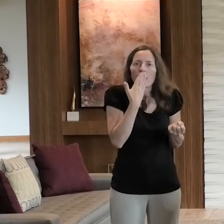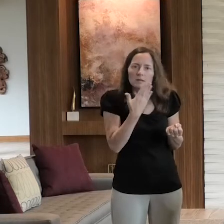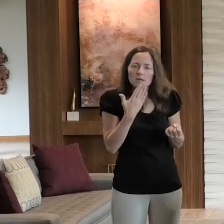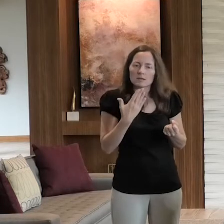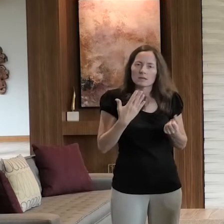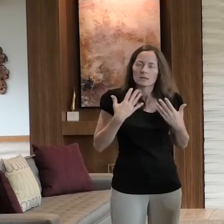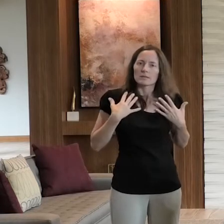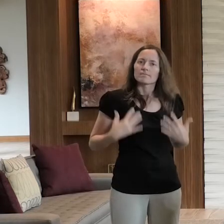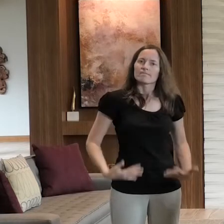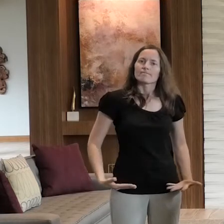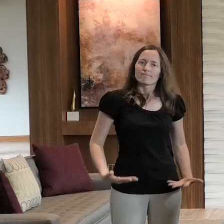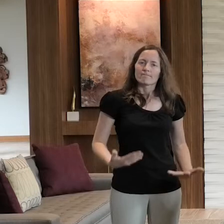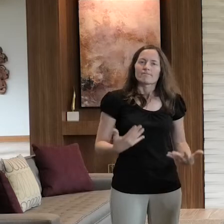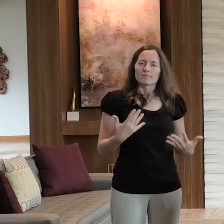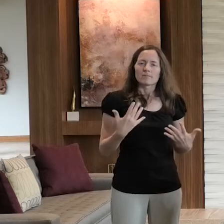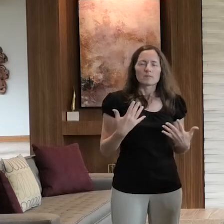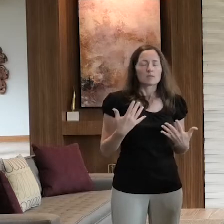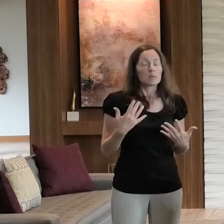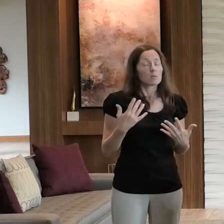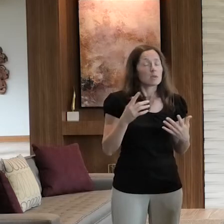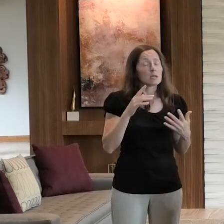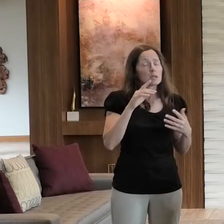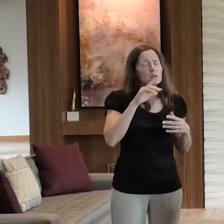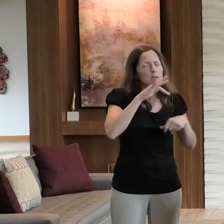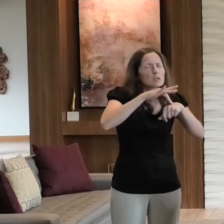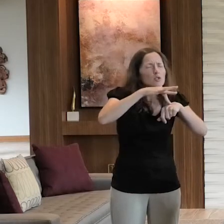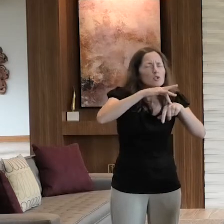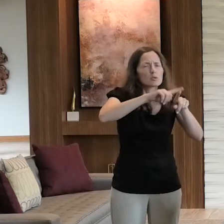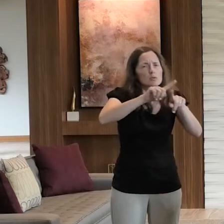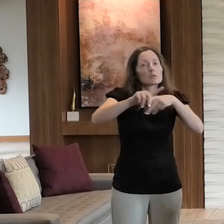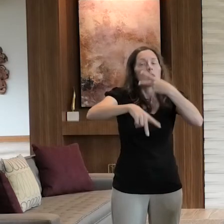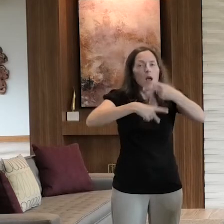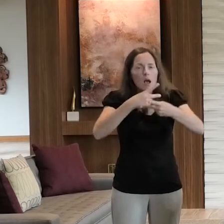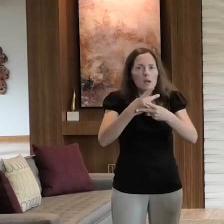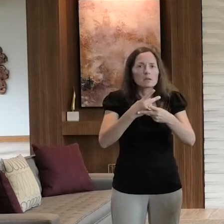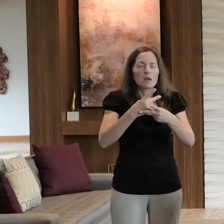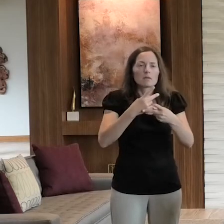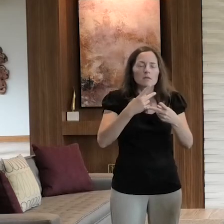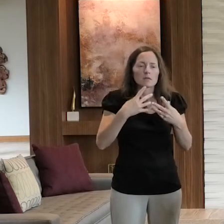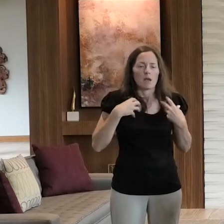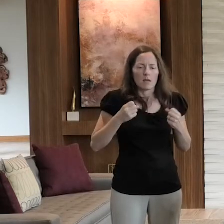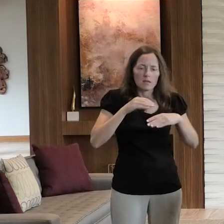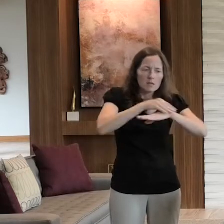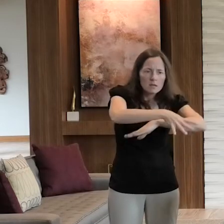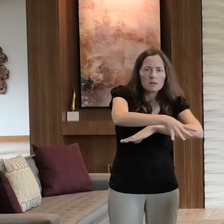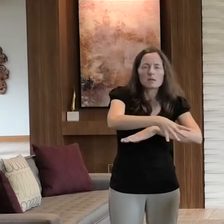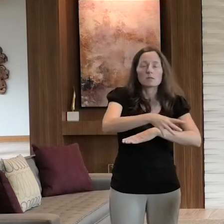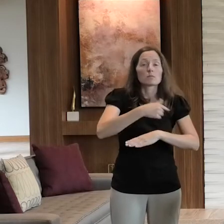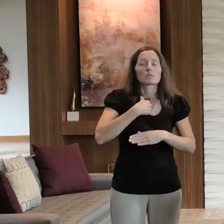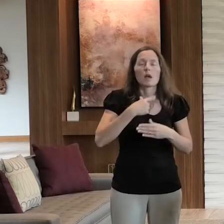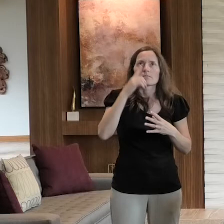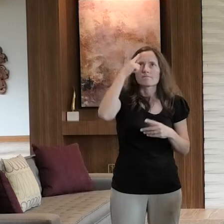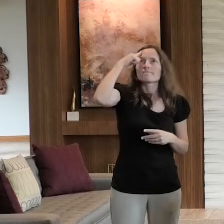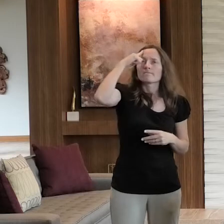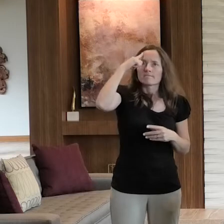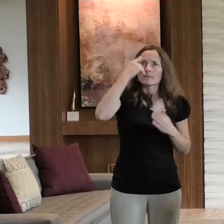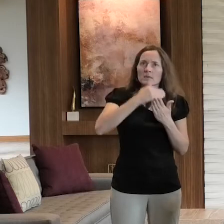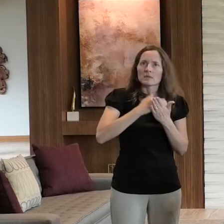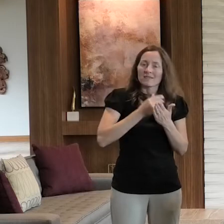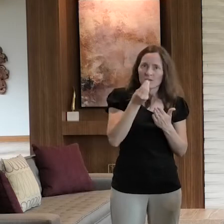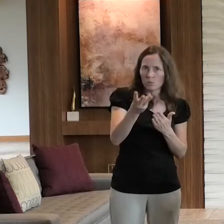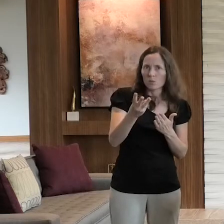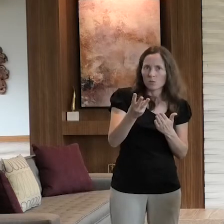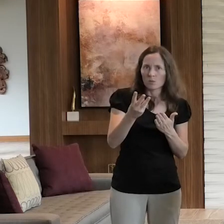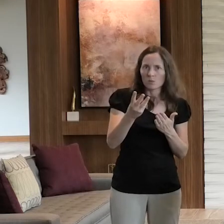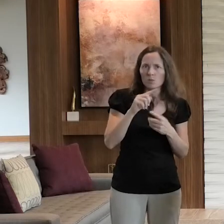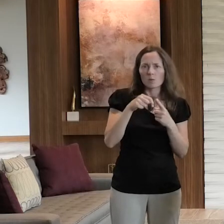of the different social determinants of health that affect people's lives. And I was trying to list just a few of them on my